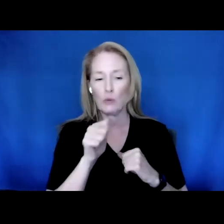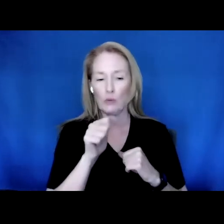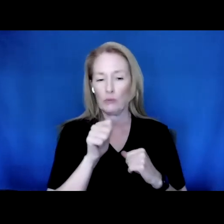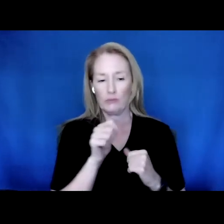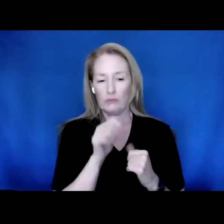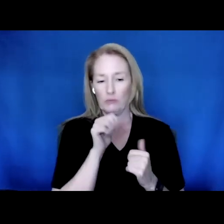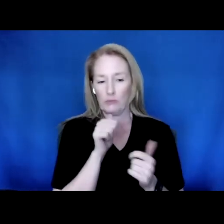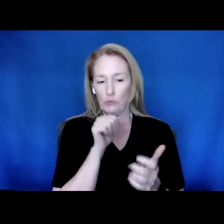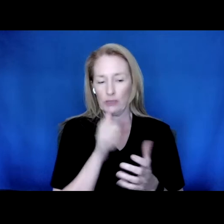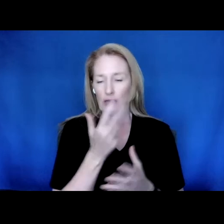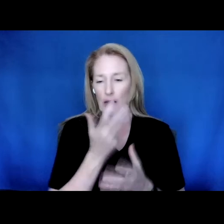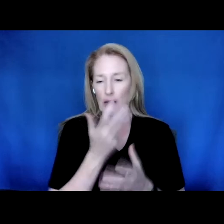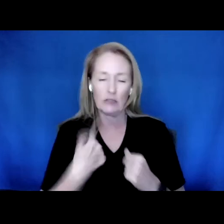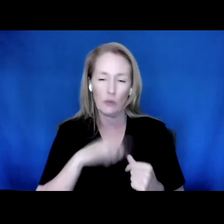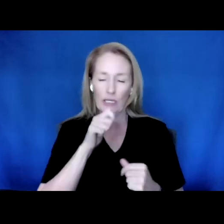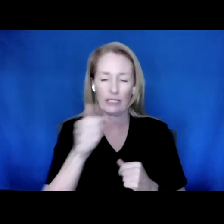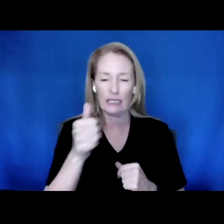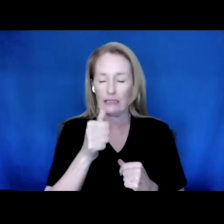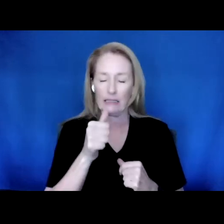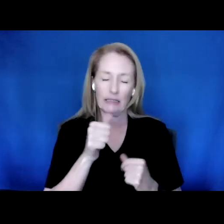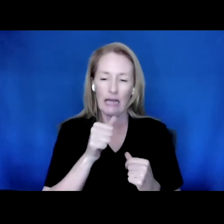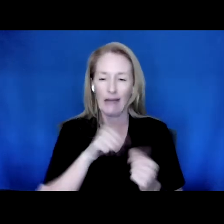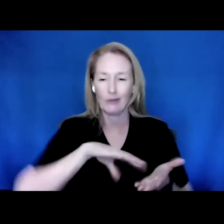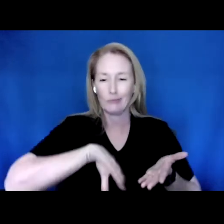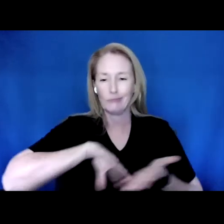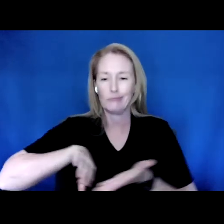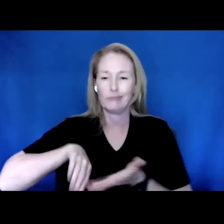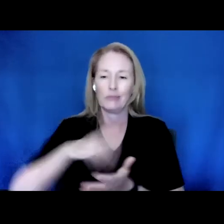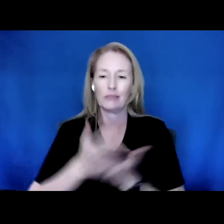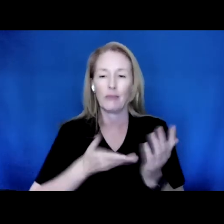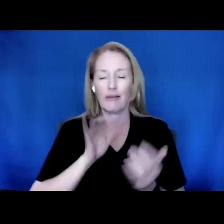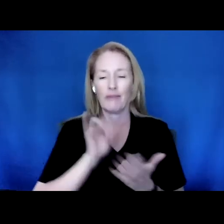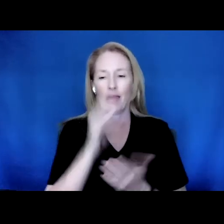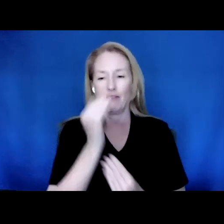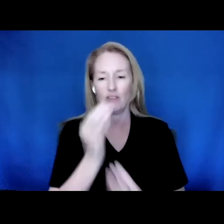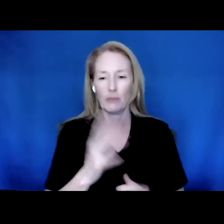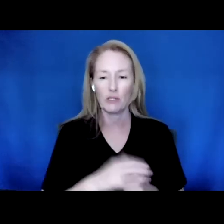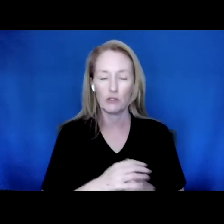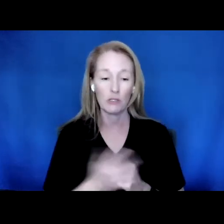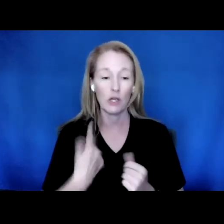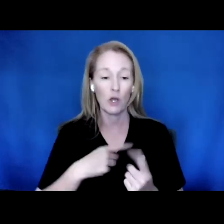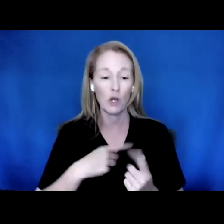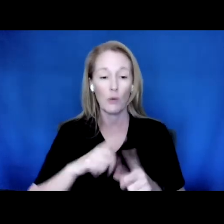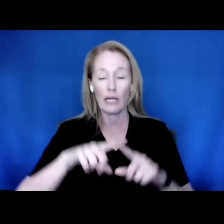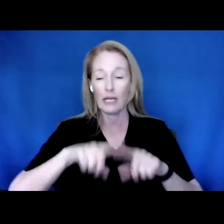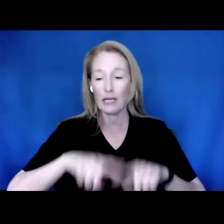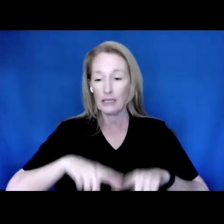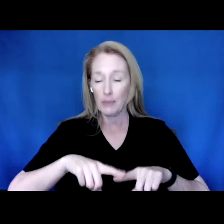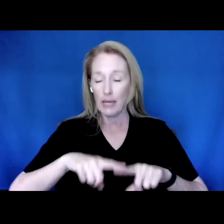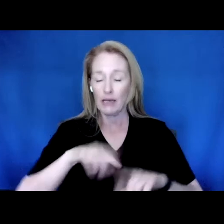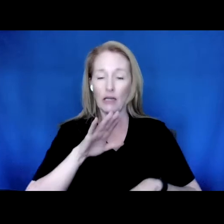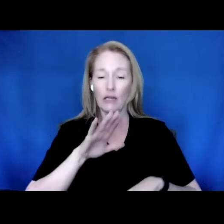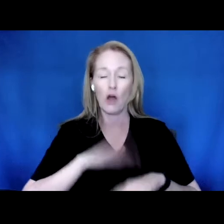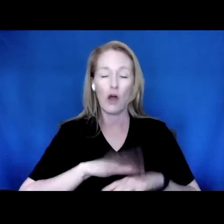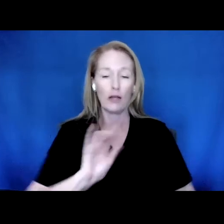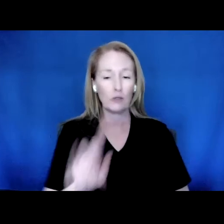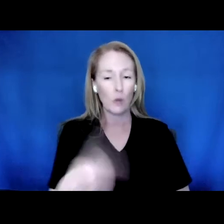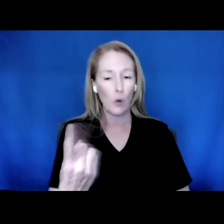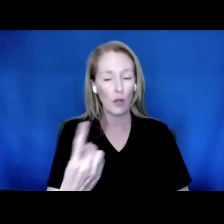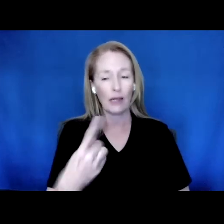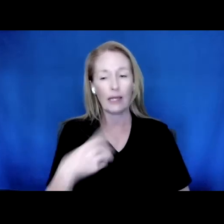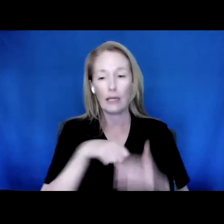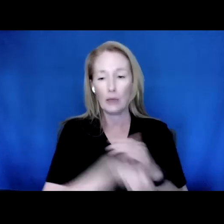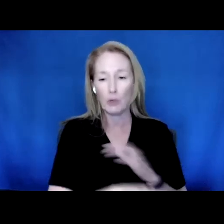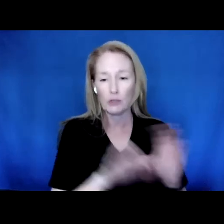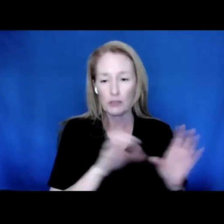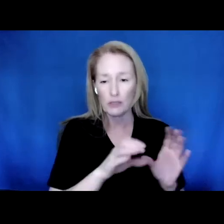limitations, we relied solely on birth and death certificates. So we're limited to the information that's